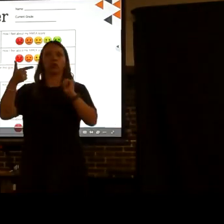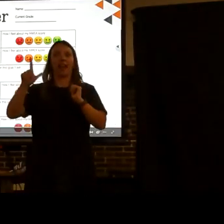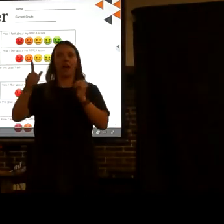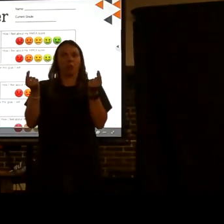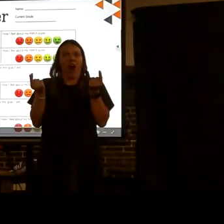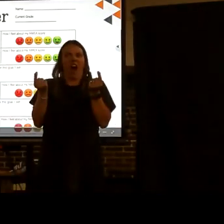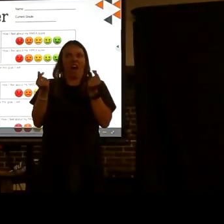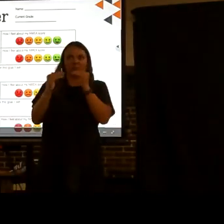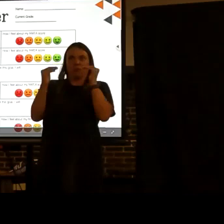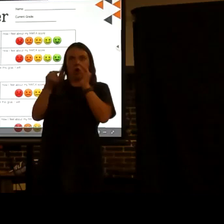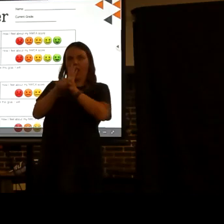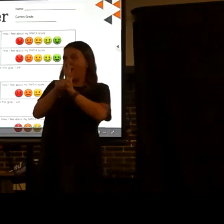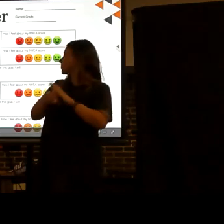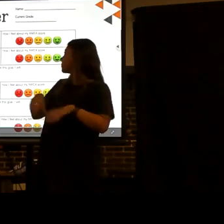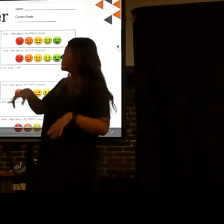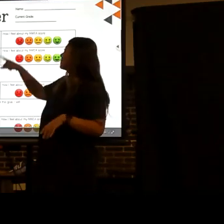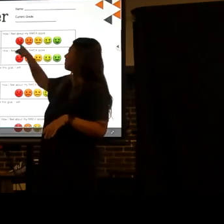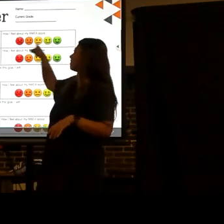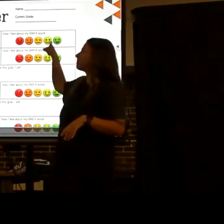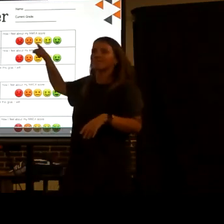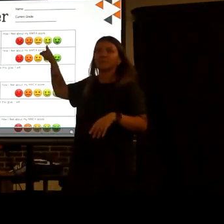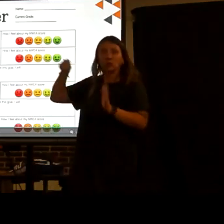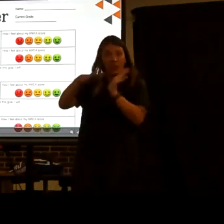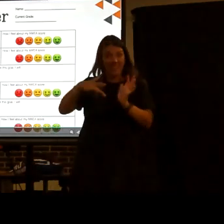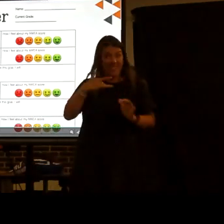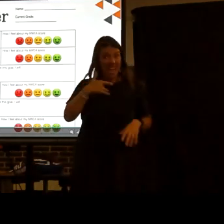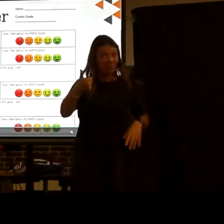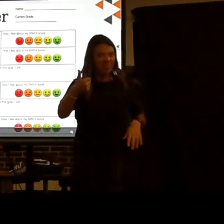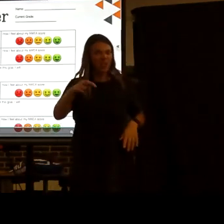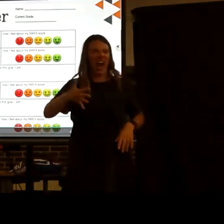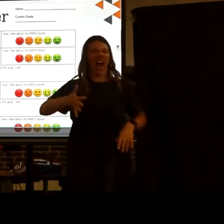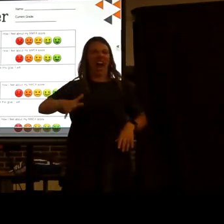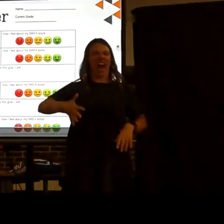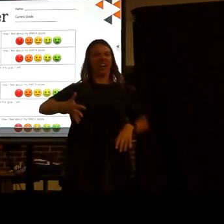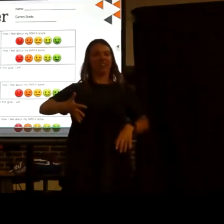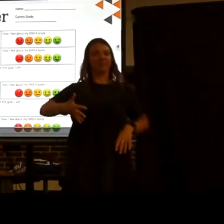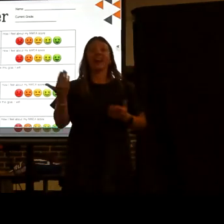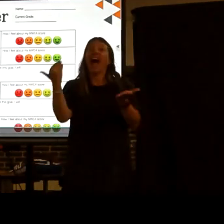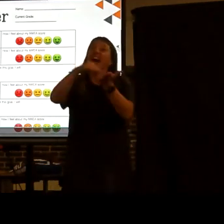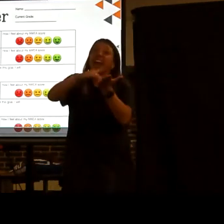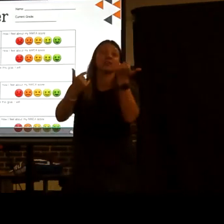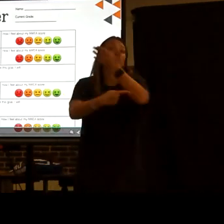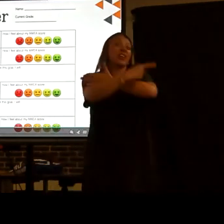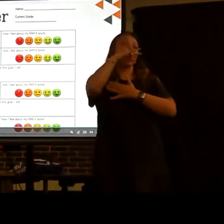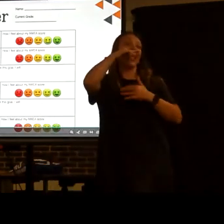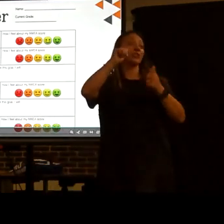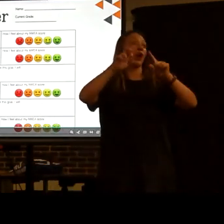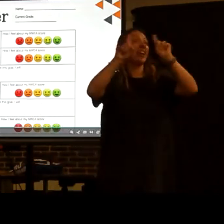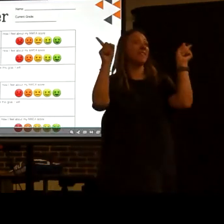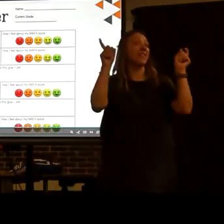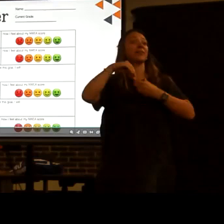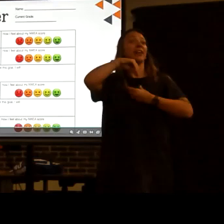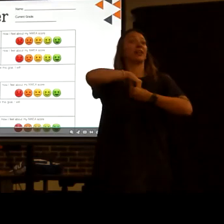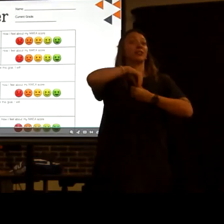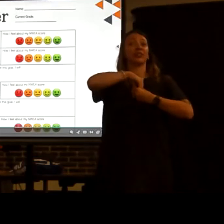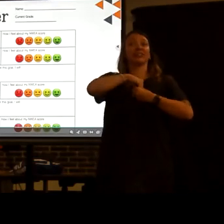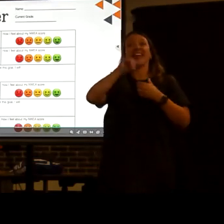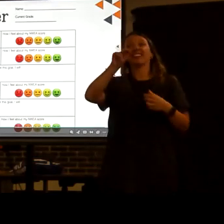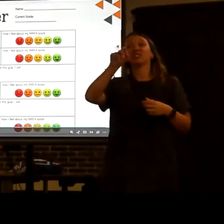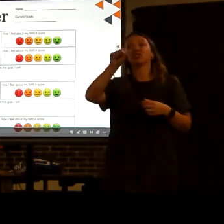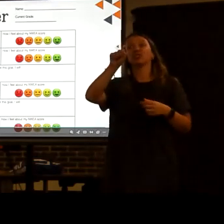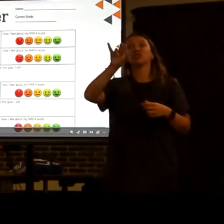This is going to be divided up into what their spring score is, what their grade equivalent is, and if they feel good or if they feel not so great. Again,